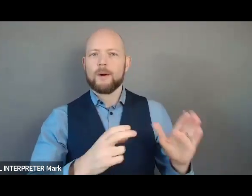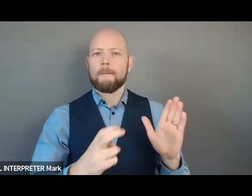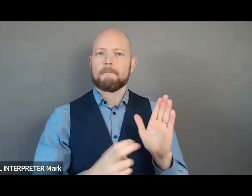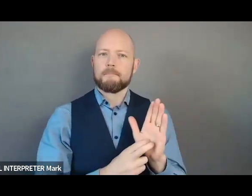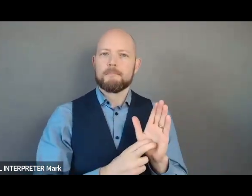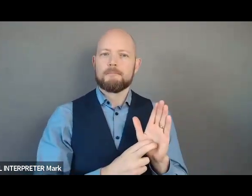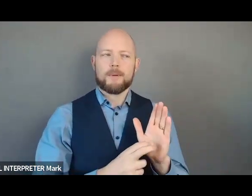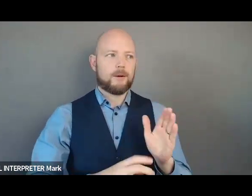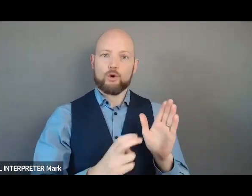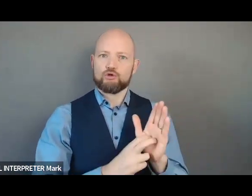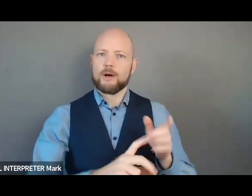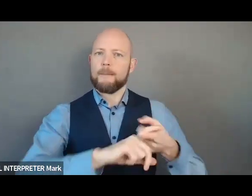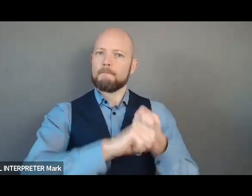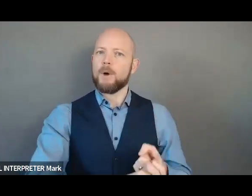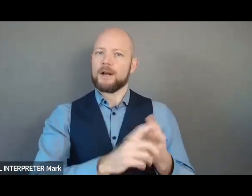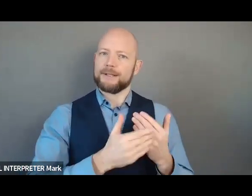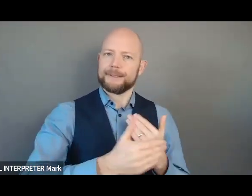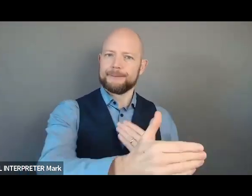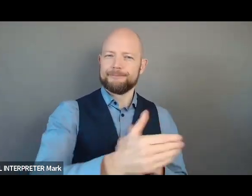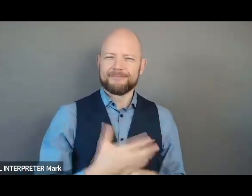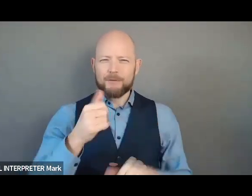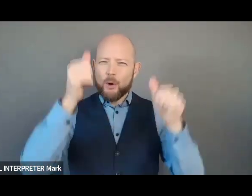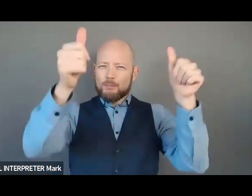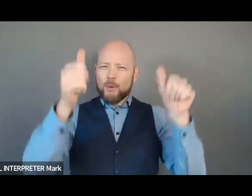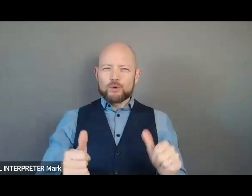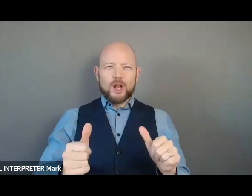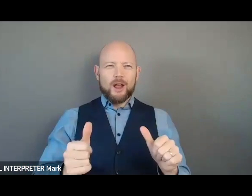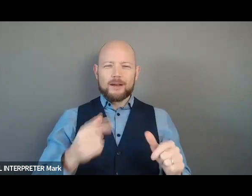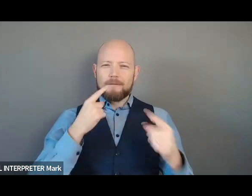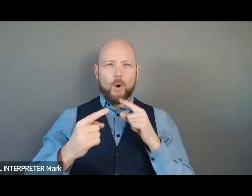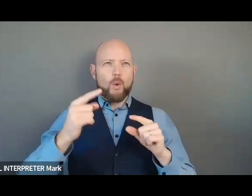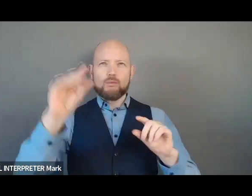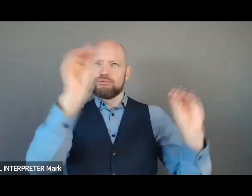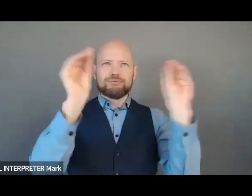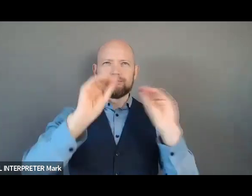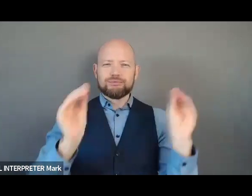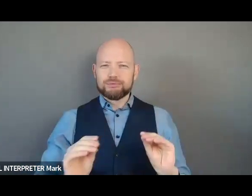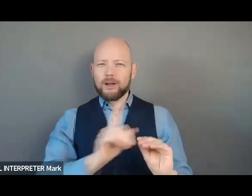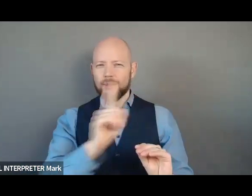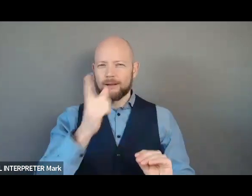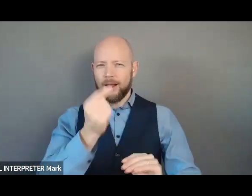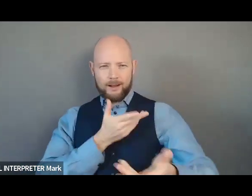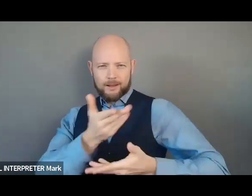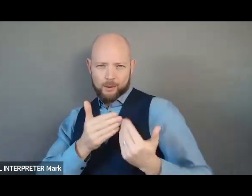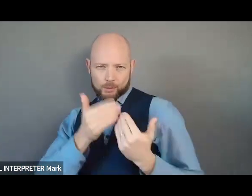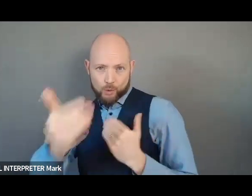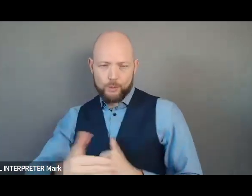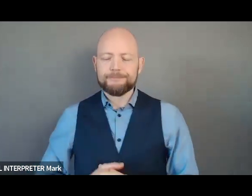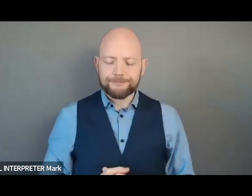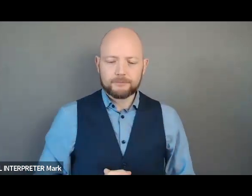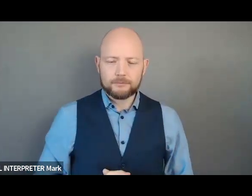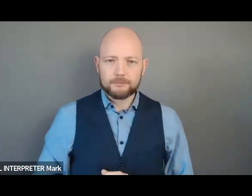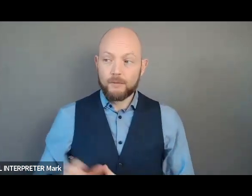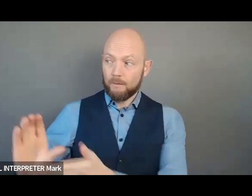so I'm happy to talk through those findings with you afterwards. But yes, so got some more funding from